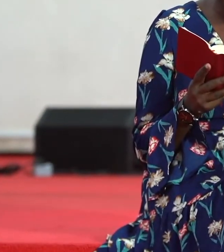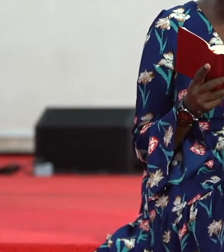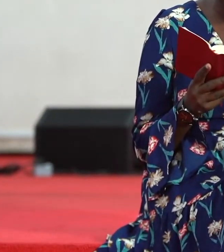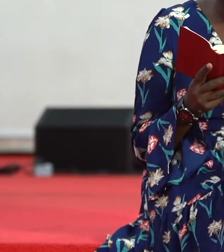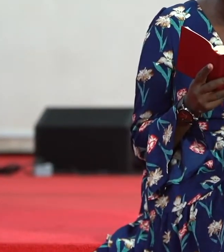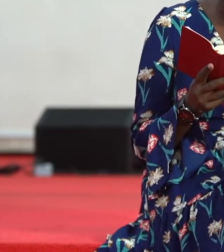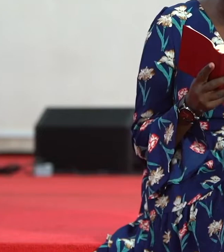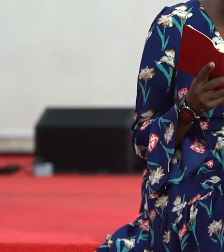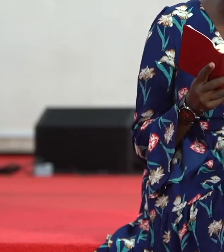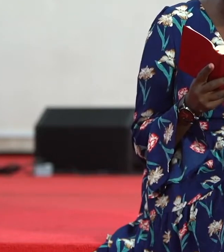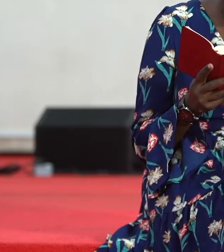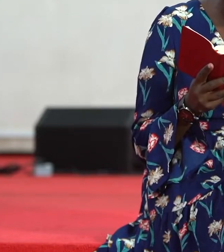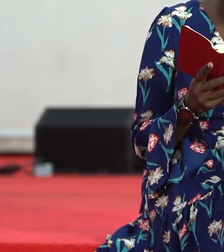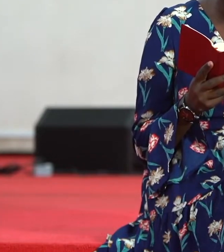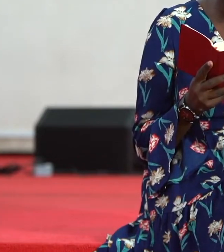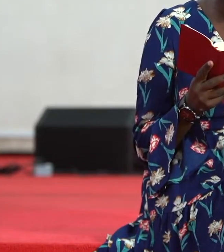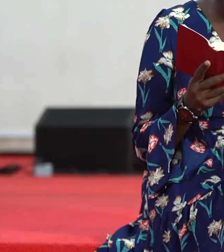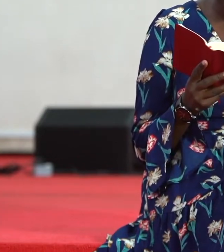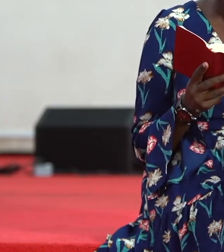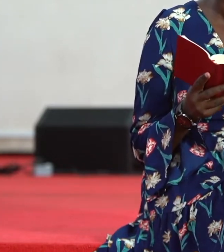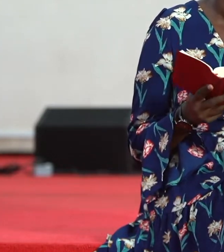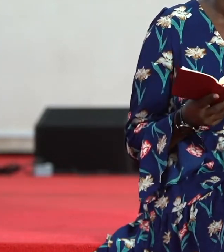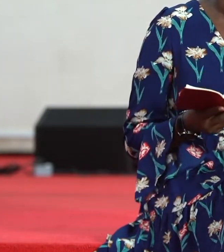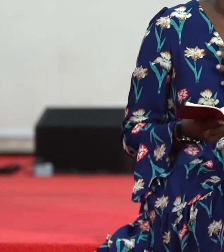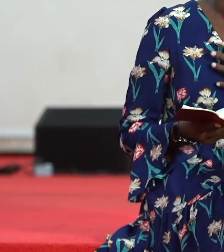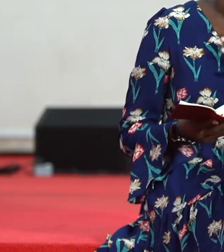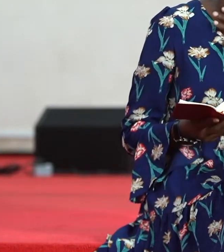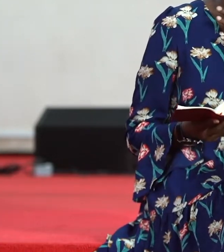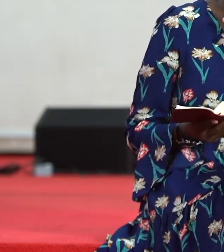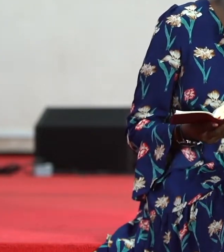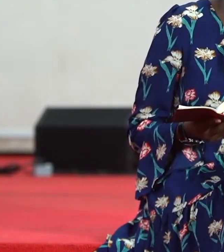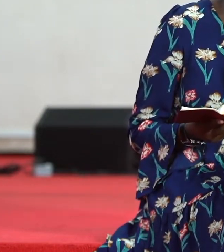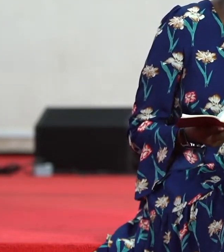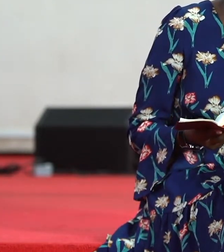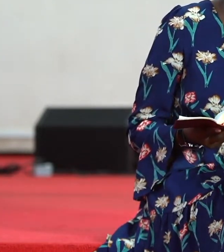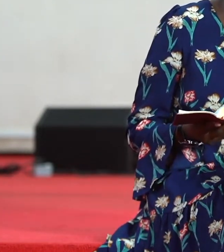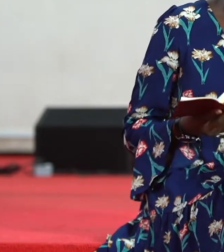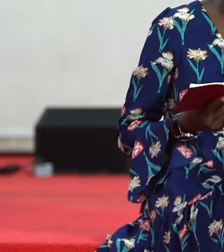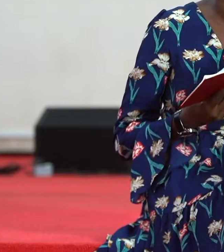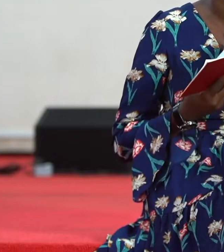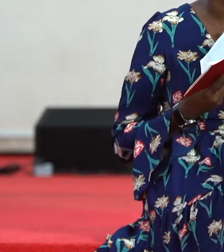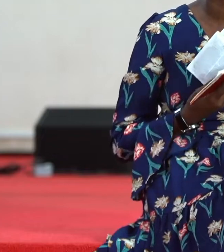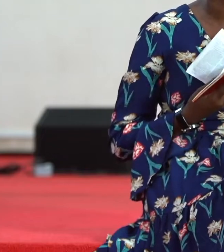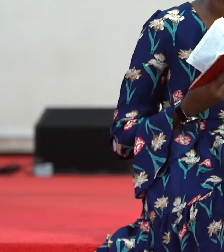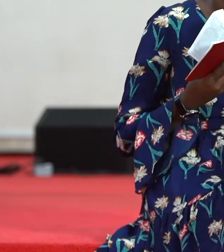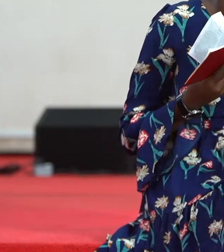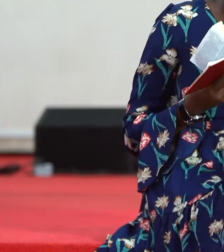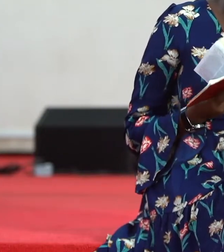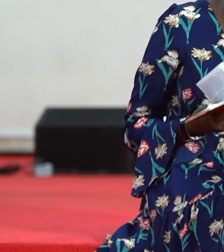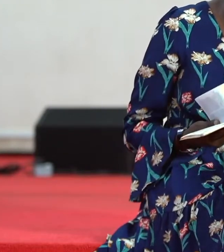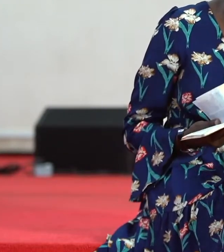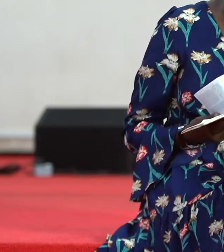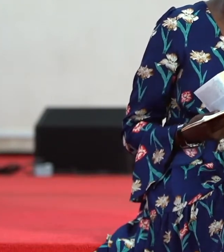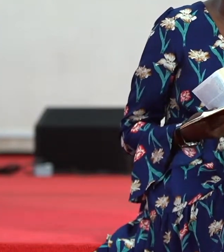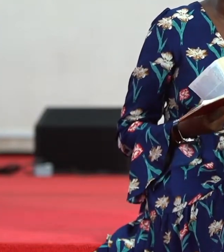Jesus Christ in accordance with his pleasure and will. So the second blessing that we have is that we belong to the family